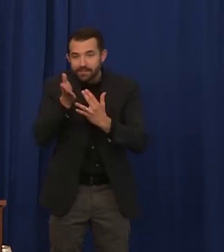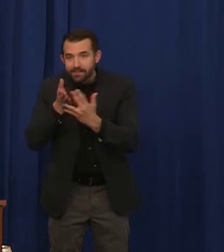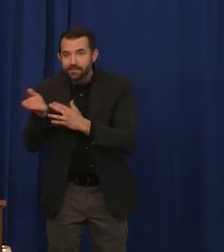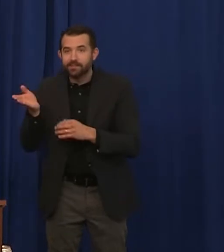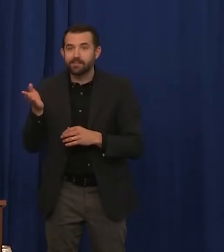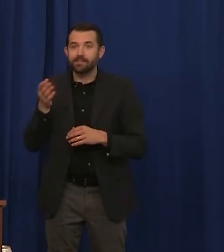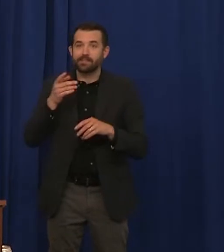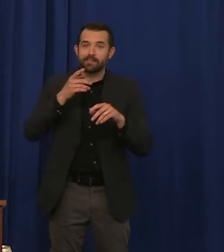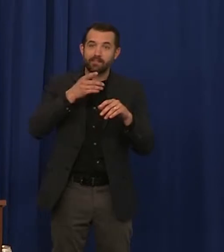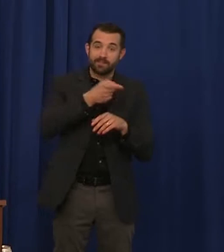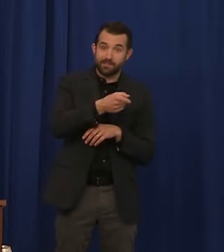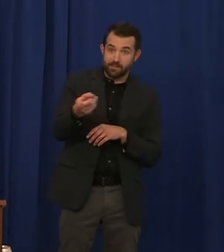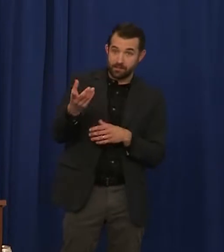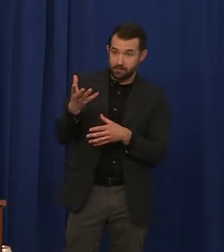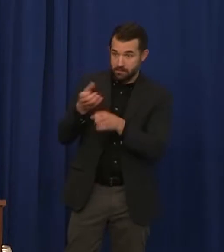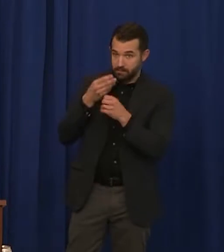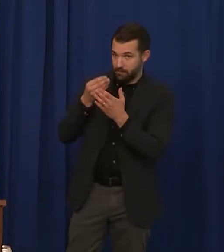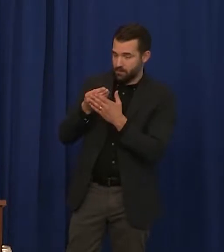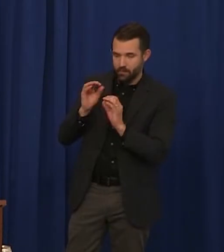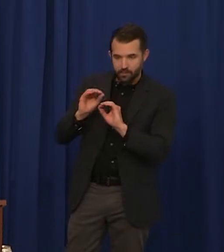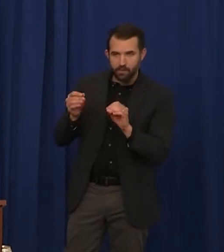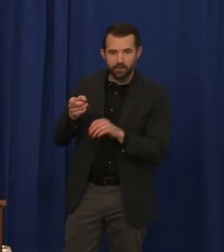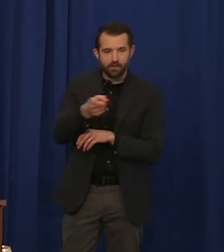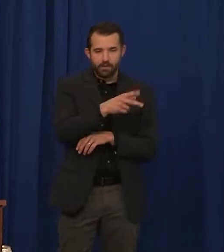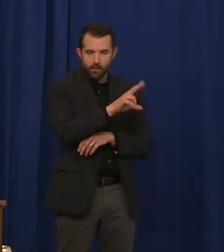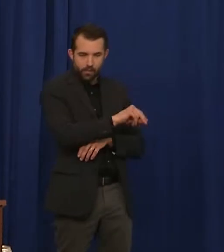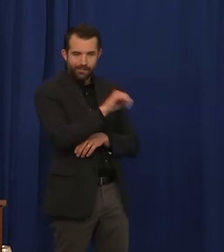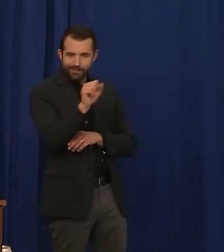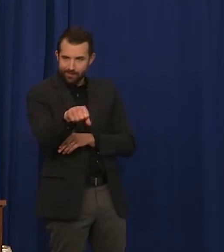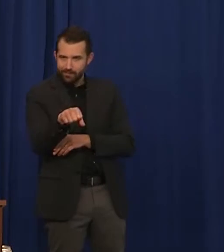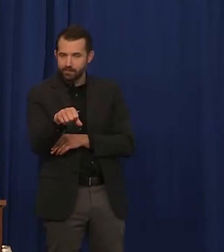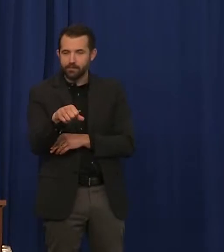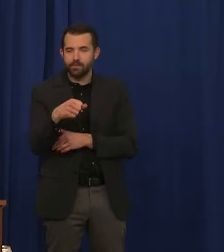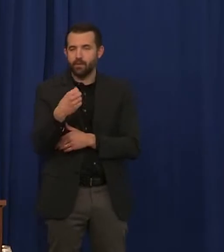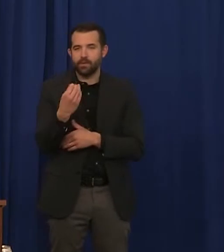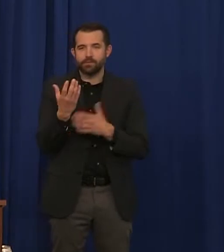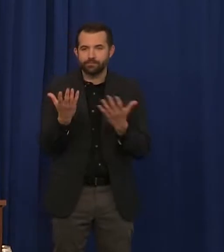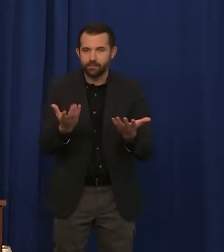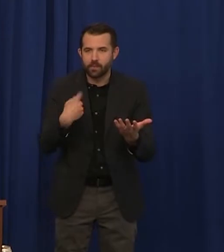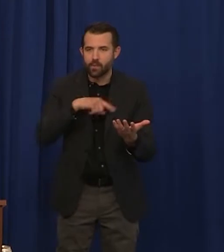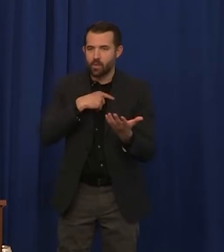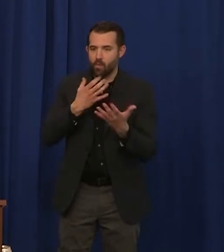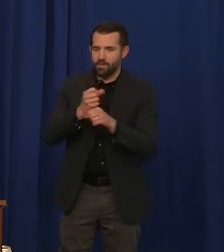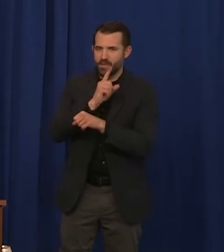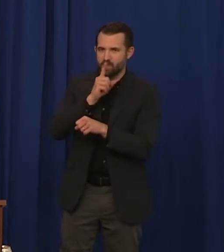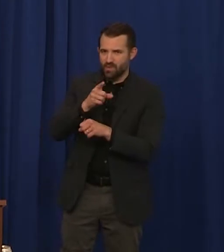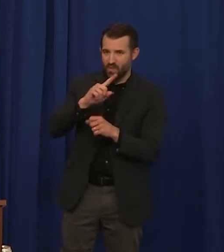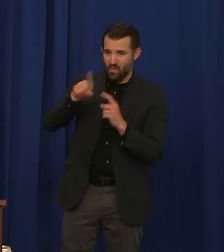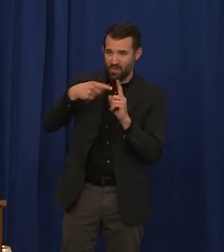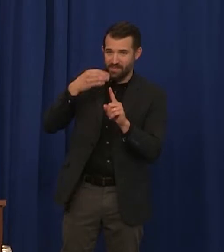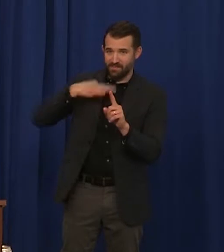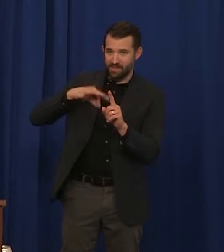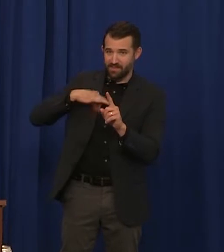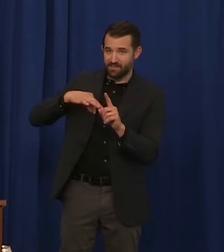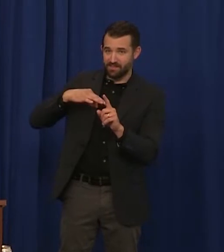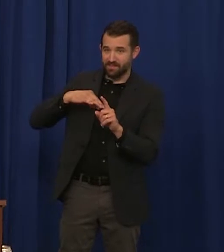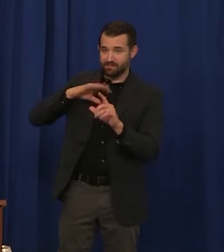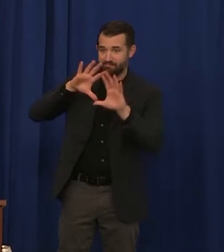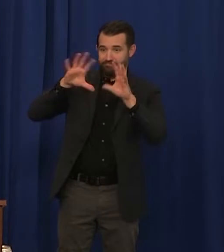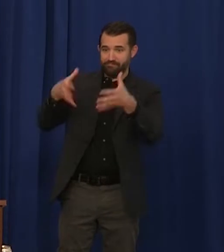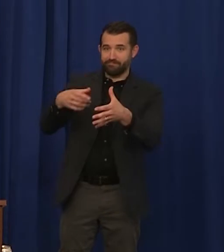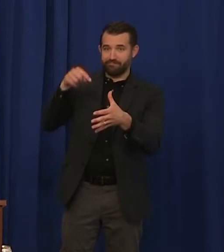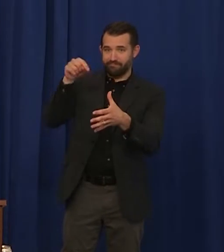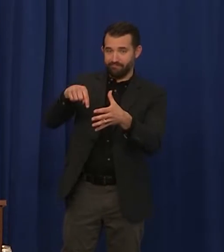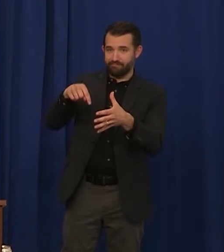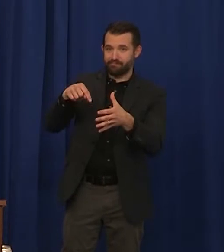goal here is to make sure that when we roll this benefit out, that it is taking into consideration all of the people who